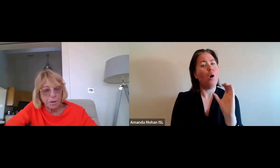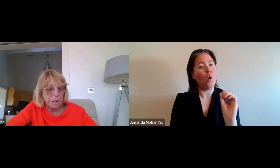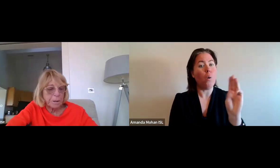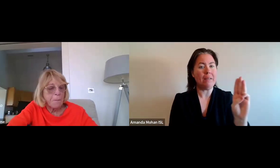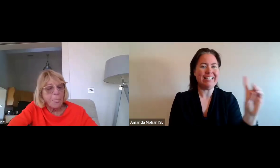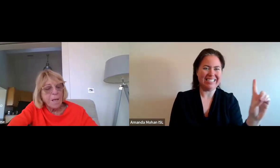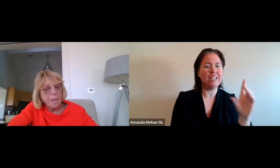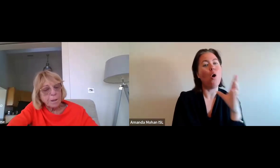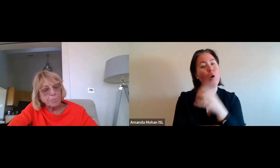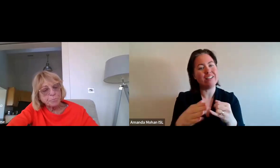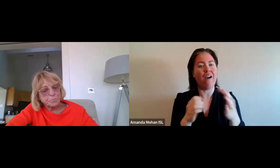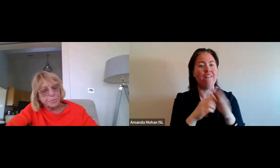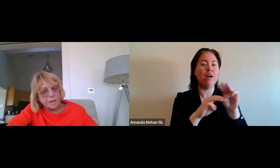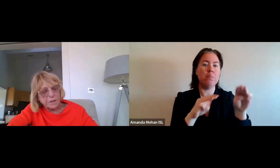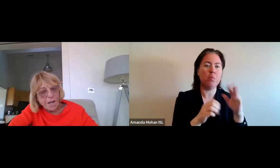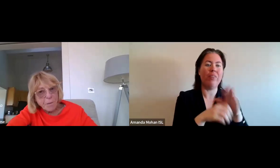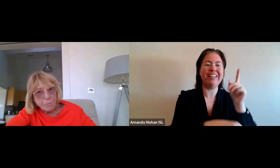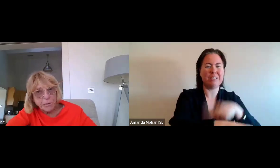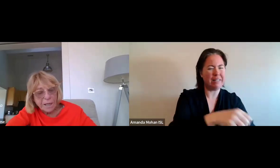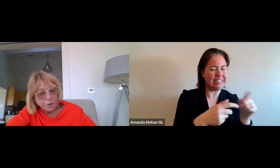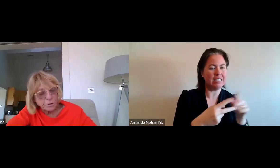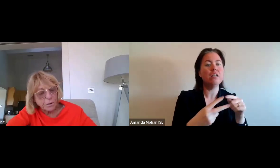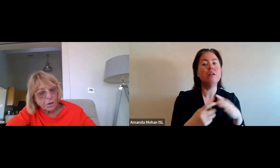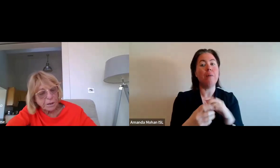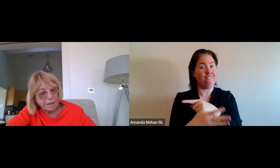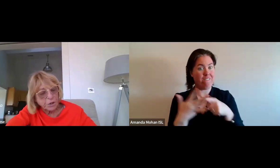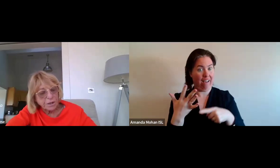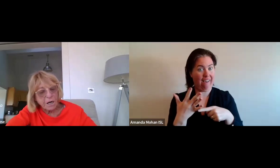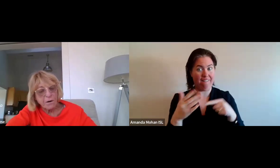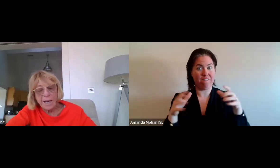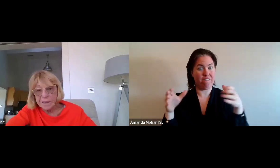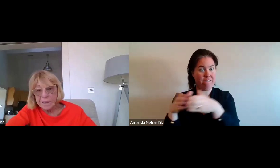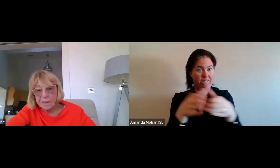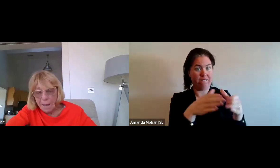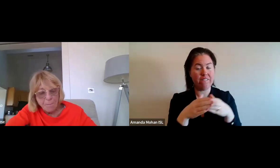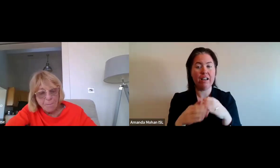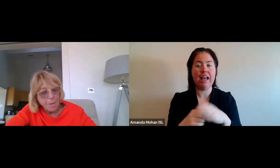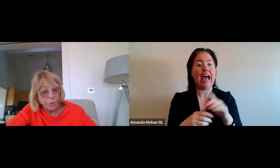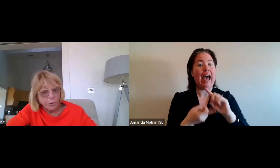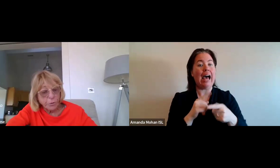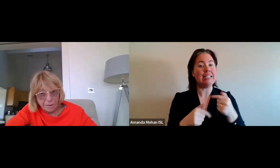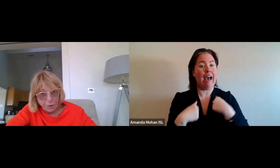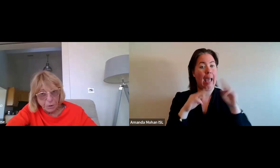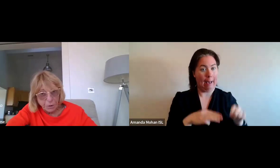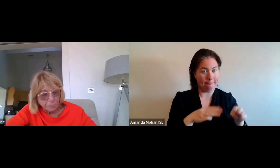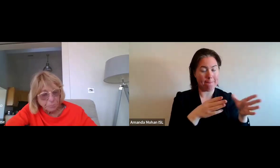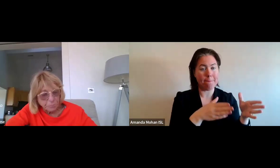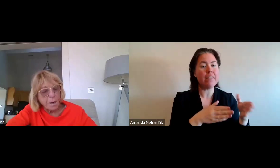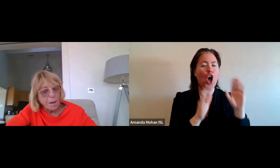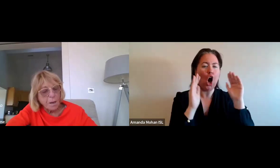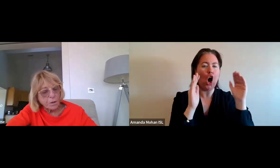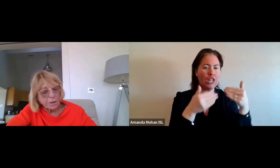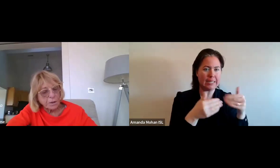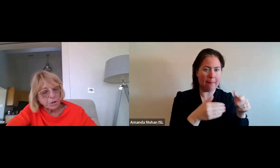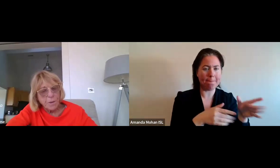persons with disabilities. So 5 member national organisations are As I Am, which is an